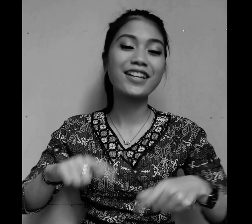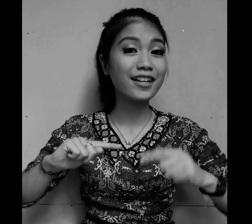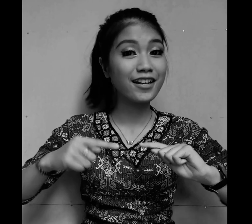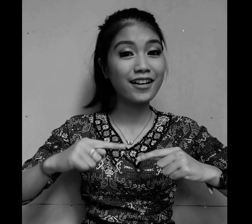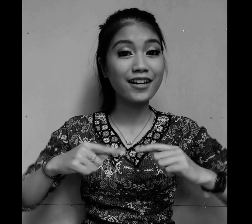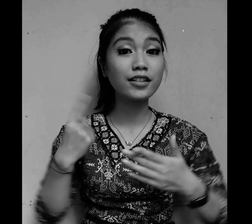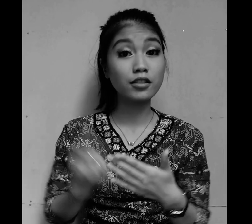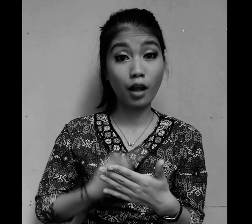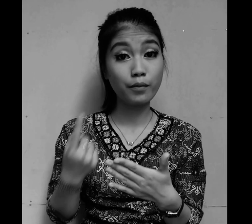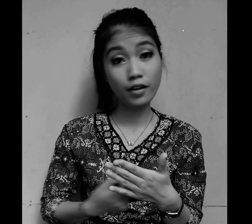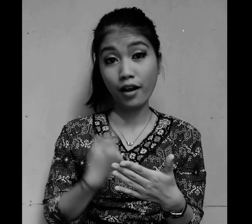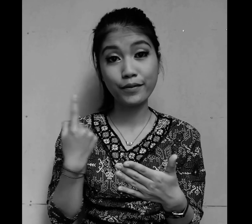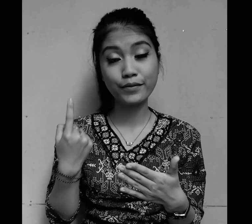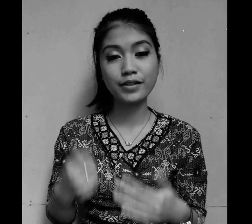Loving can hurt sometimes.